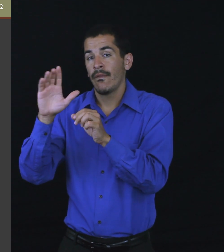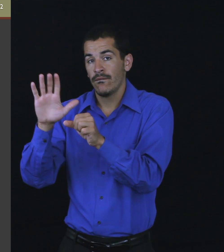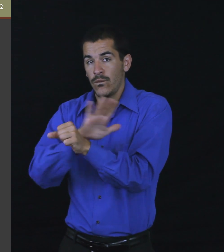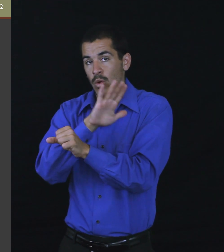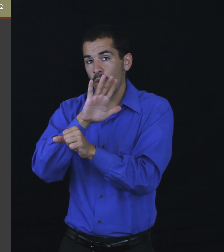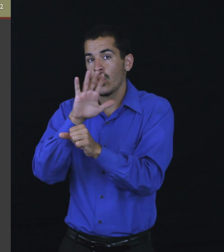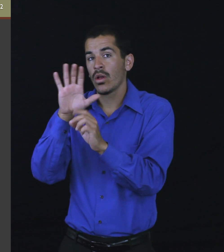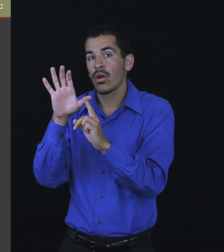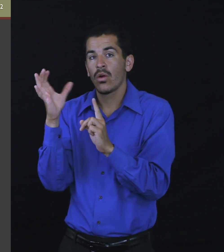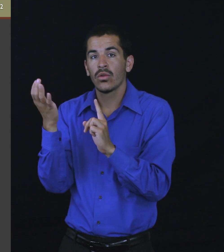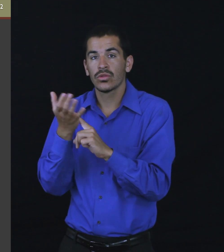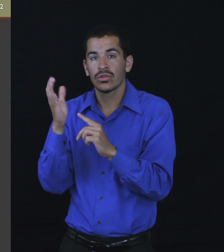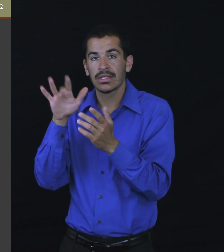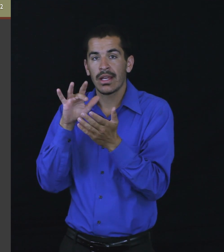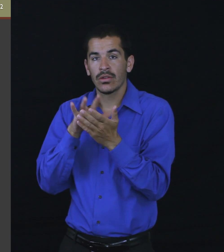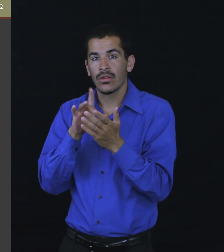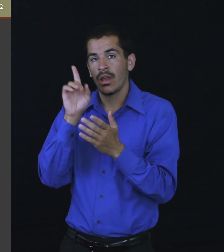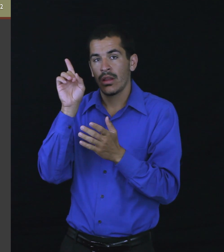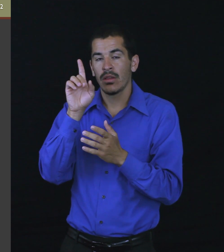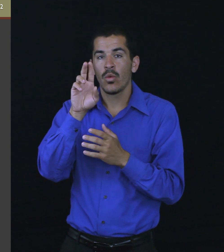center at the rail yards.